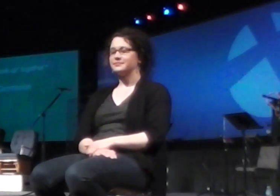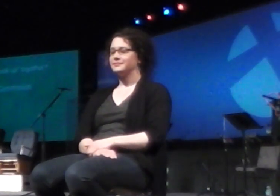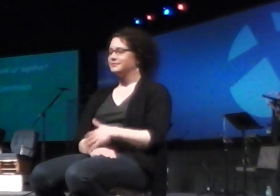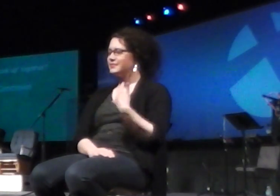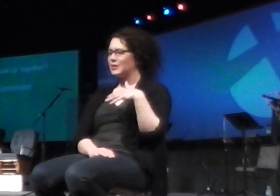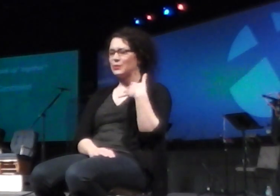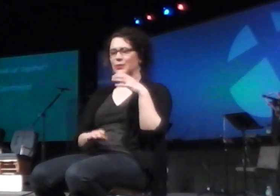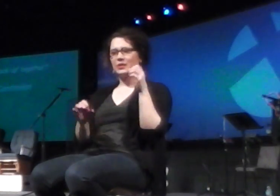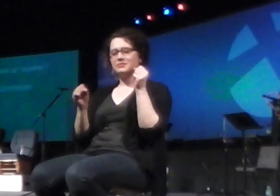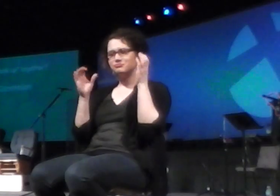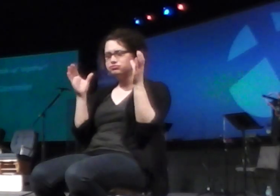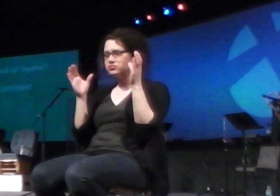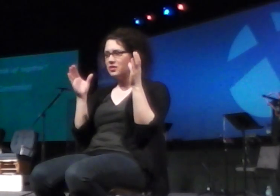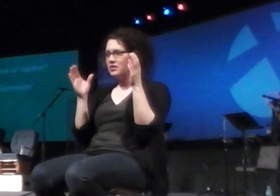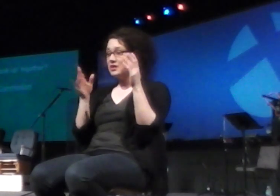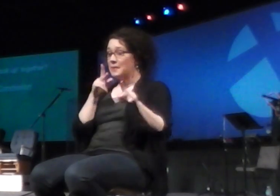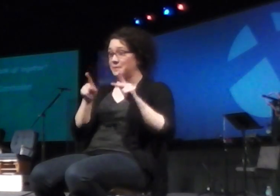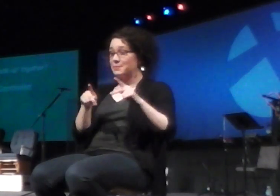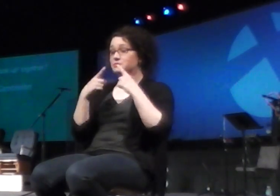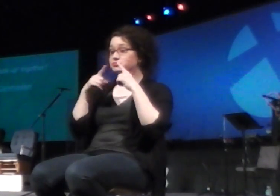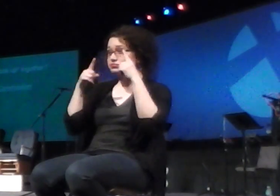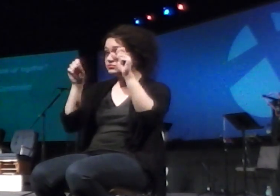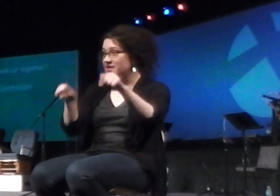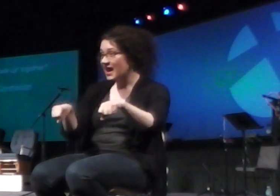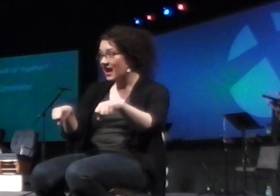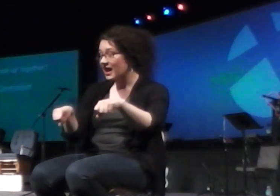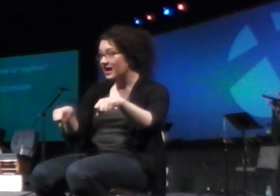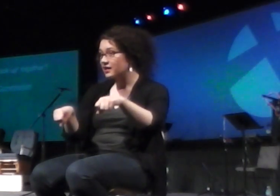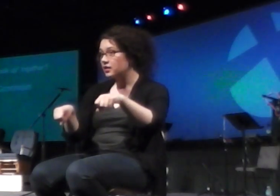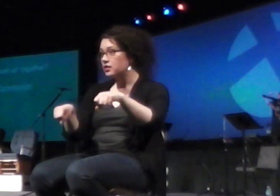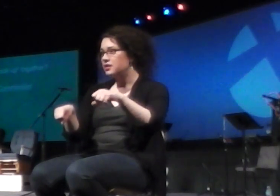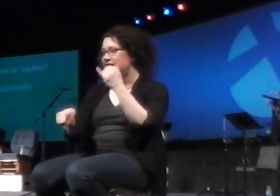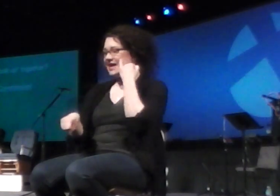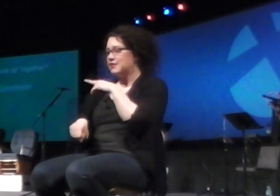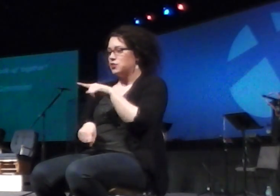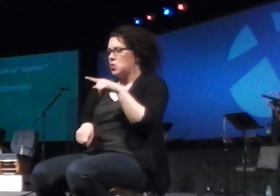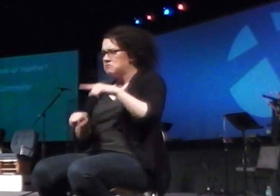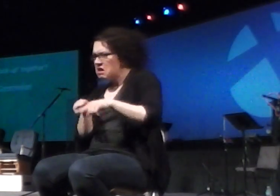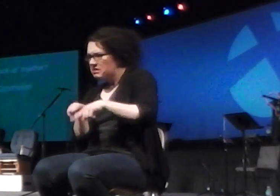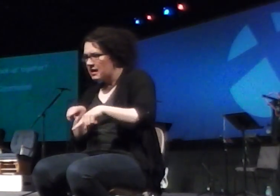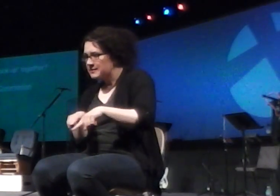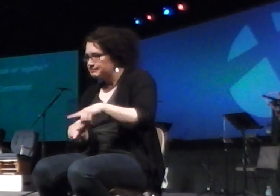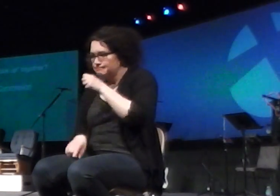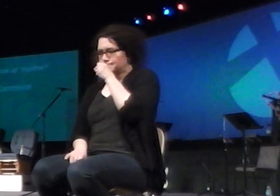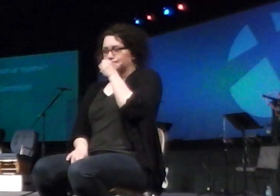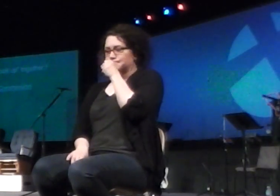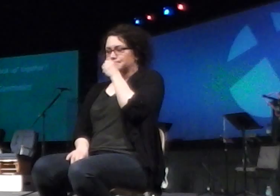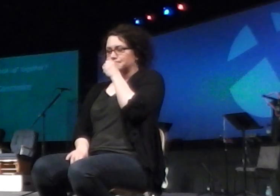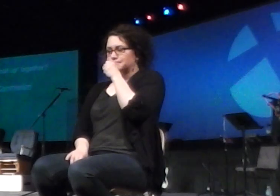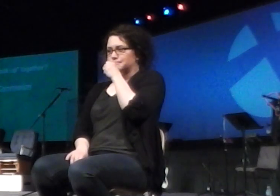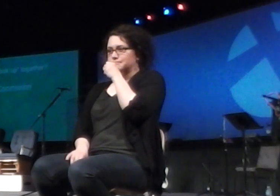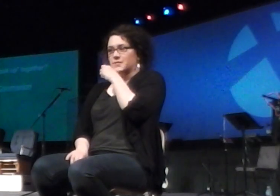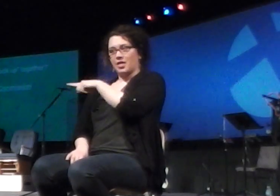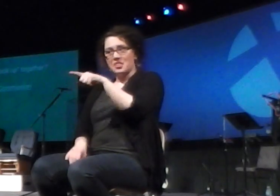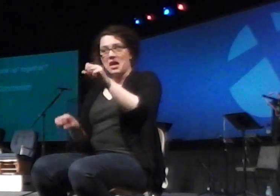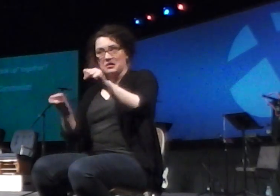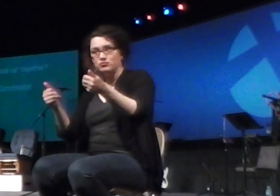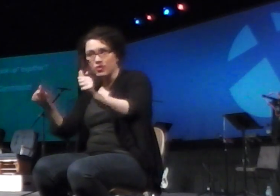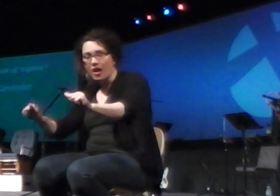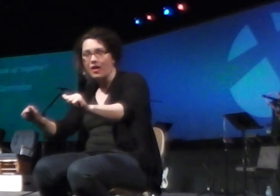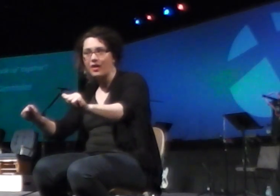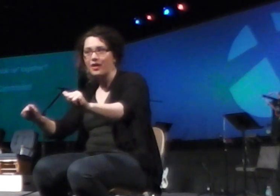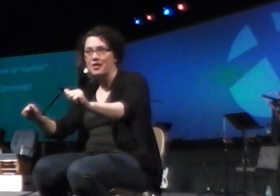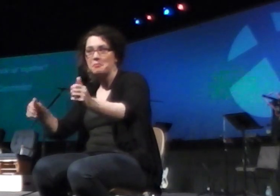It's amazing what people can do the younger generation can do if you just don't tell them they can't. Now here's the thing. It might